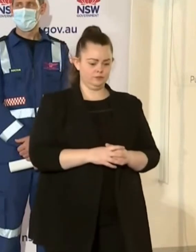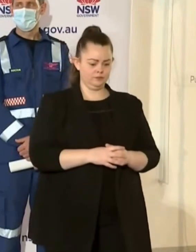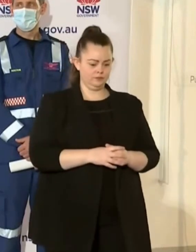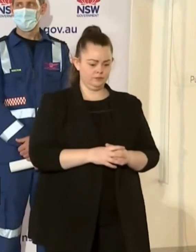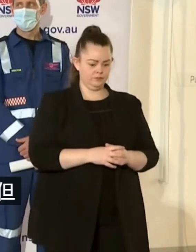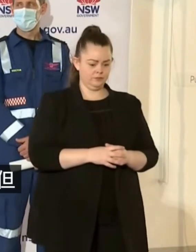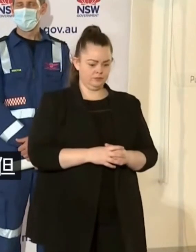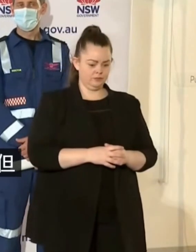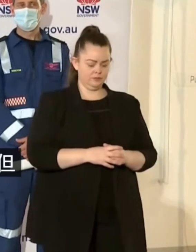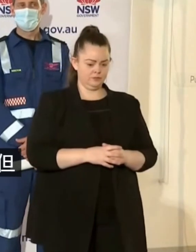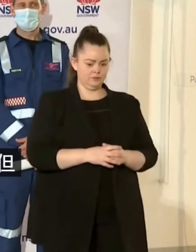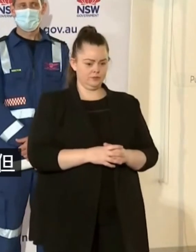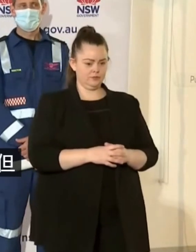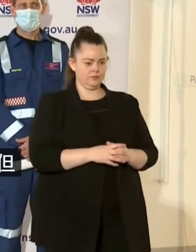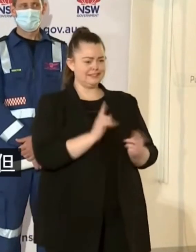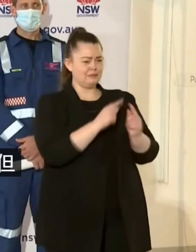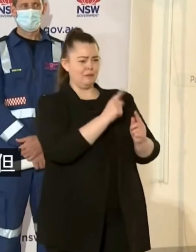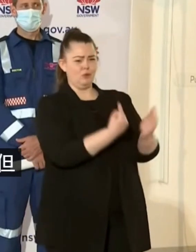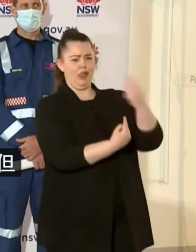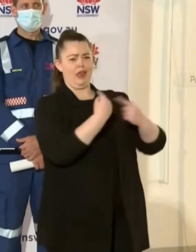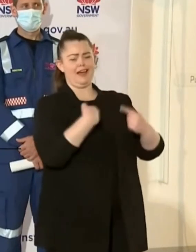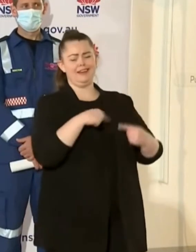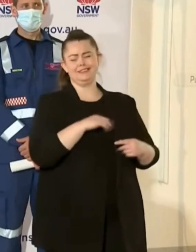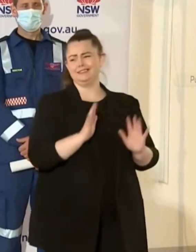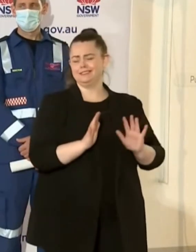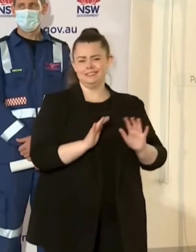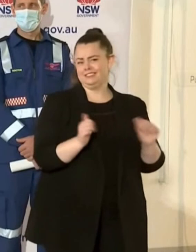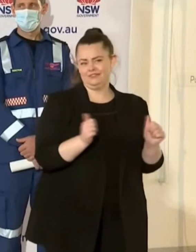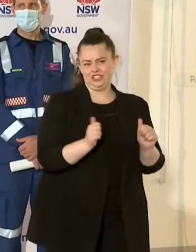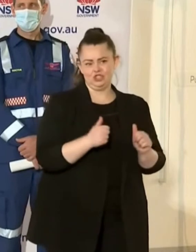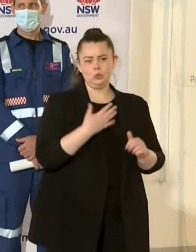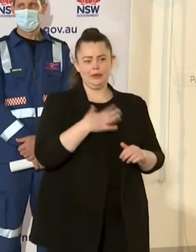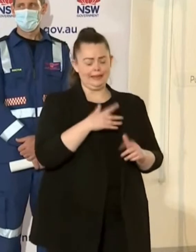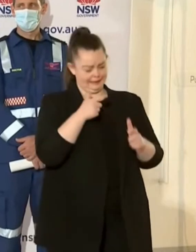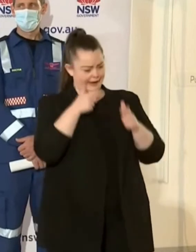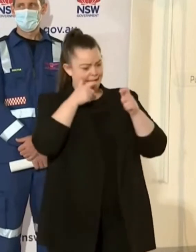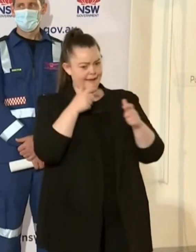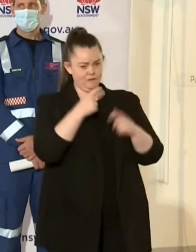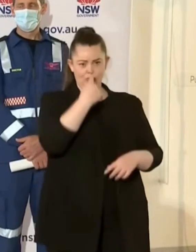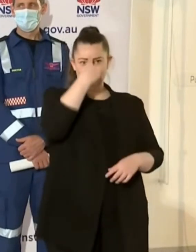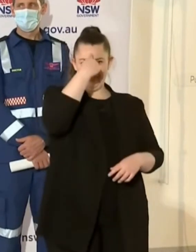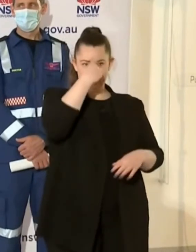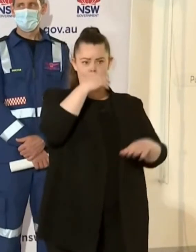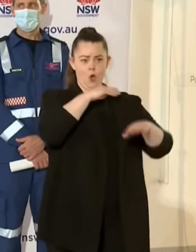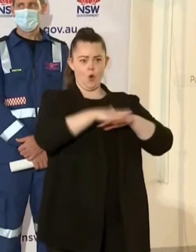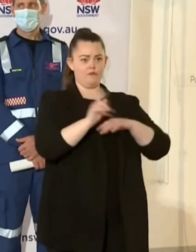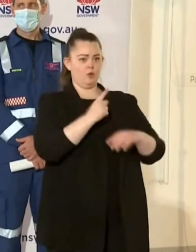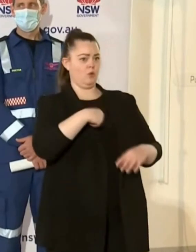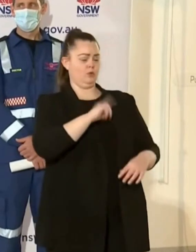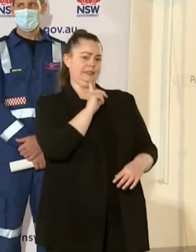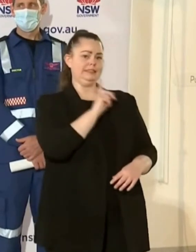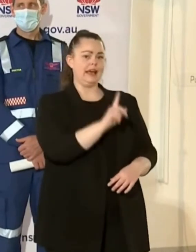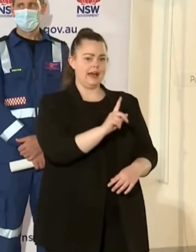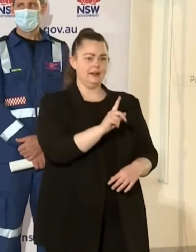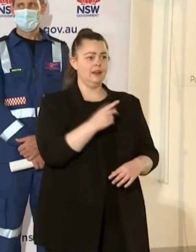bit silly and a bit political. The reality is, though, it does actually mean that we have to be very careful in sending messages that whatever we're